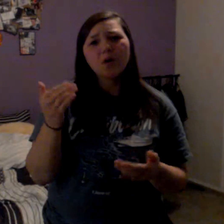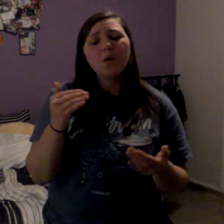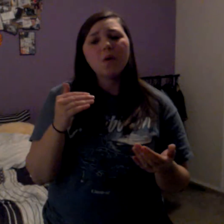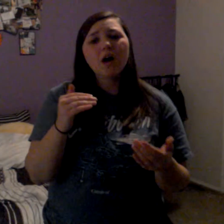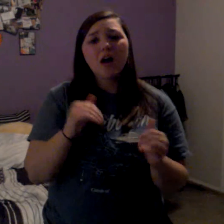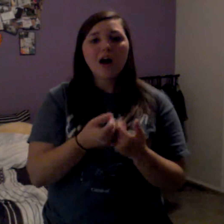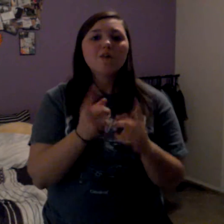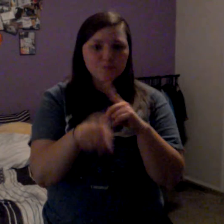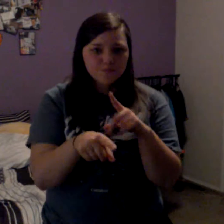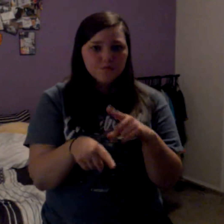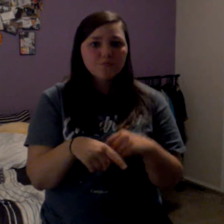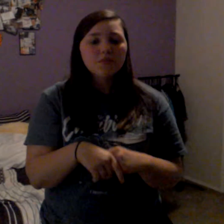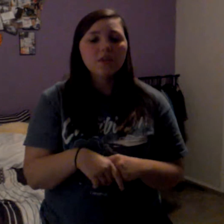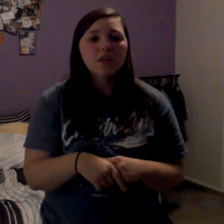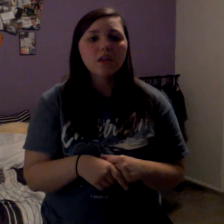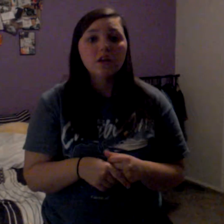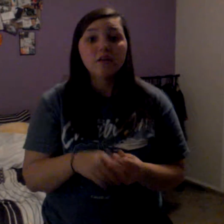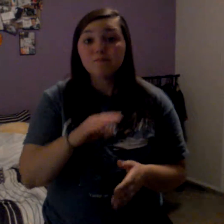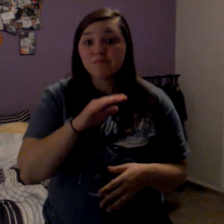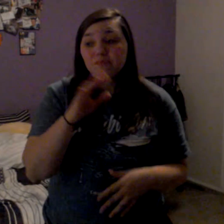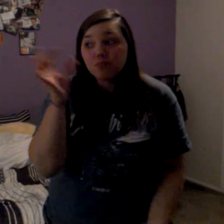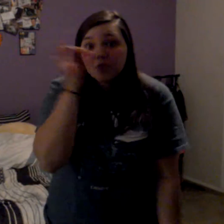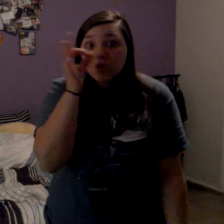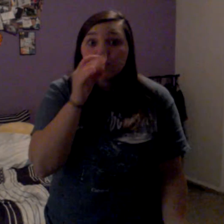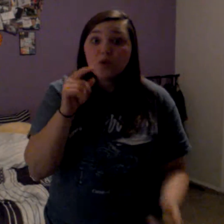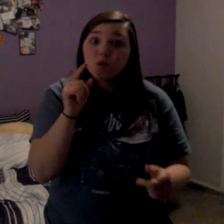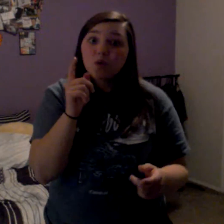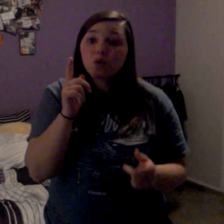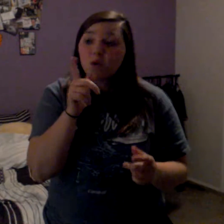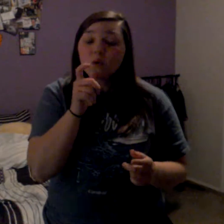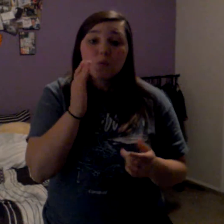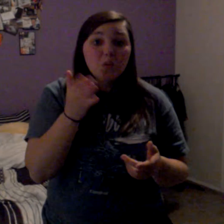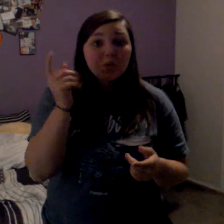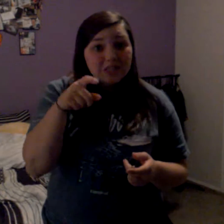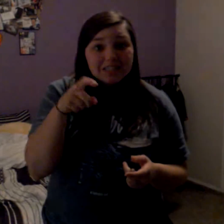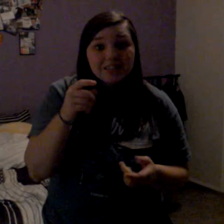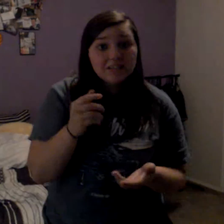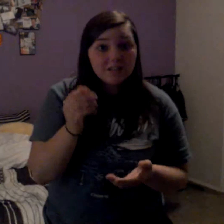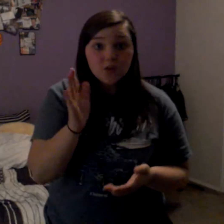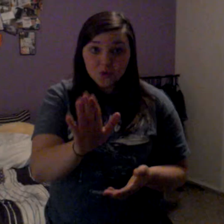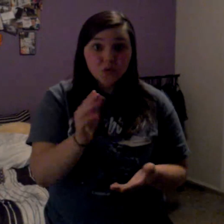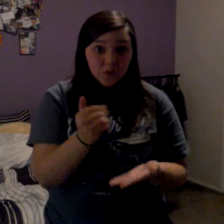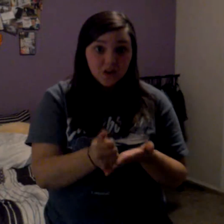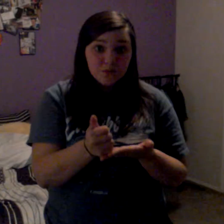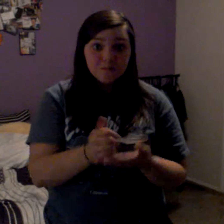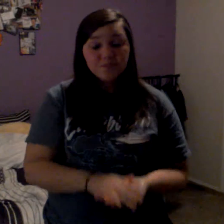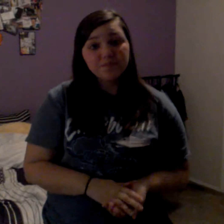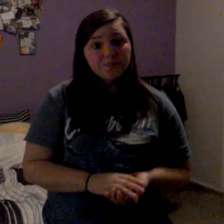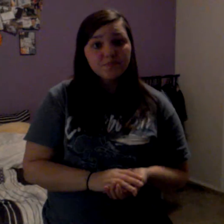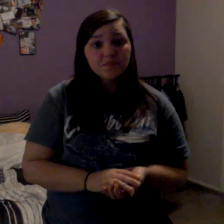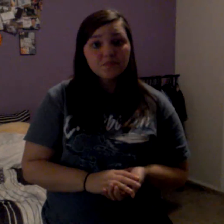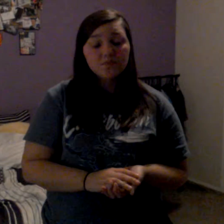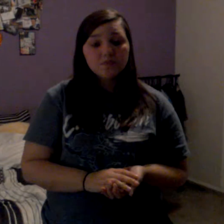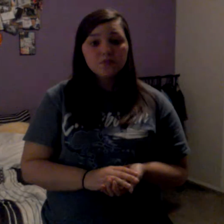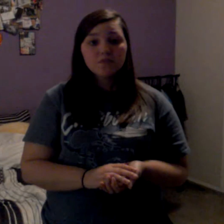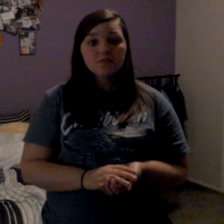help, so you want to be sure that you know how to do